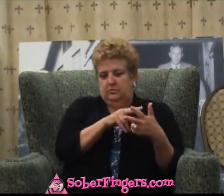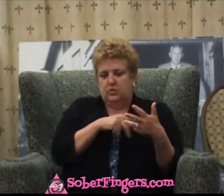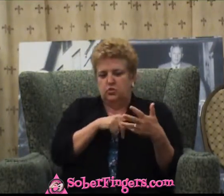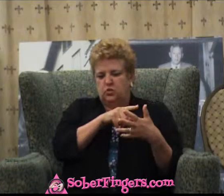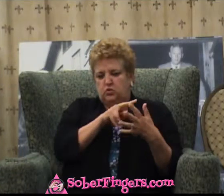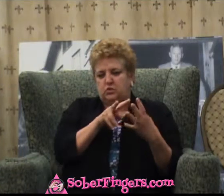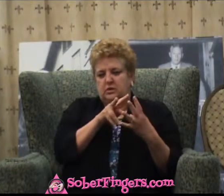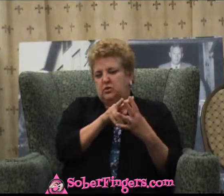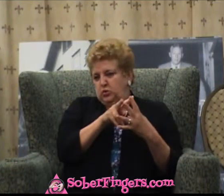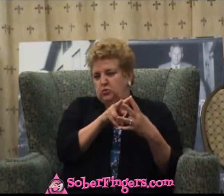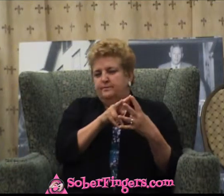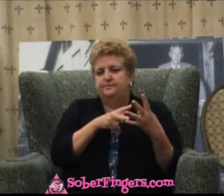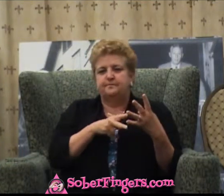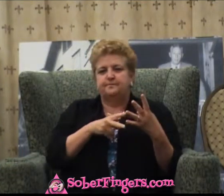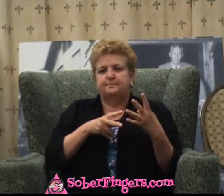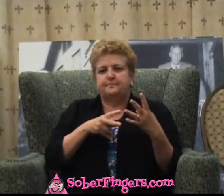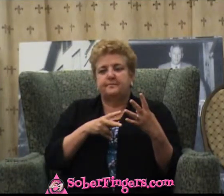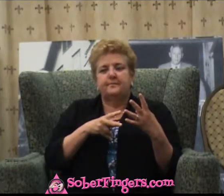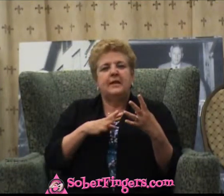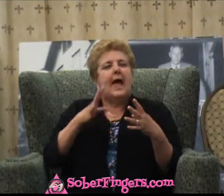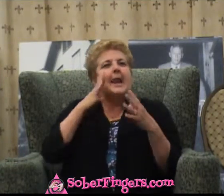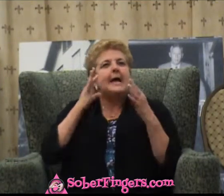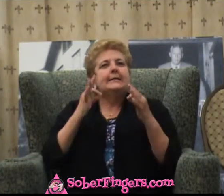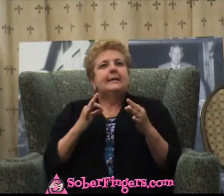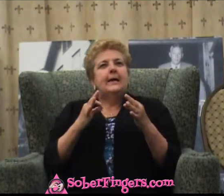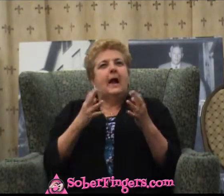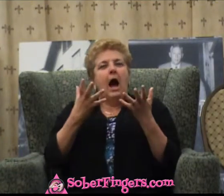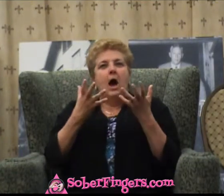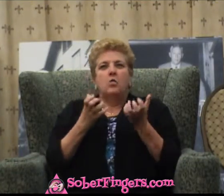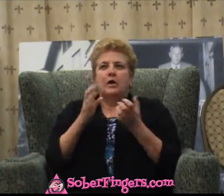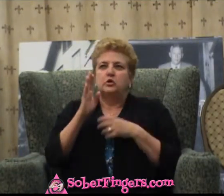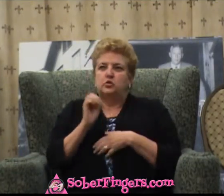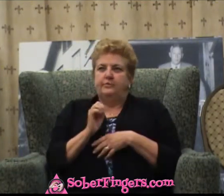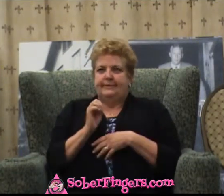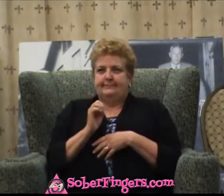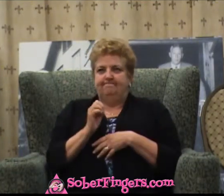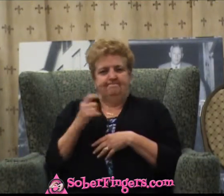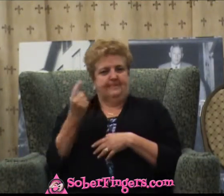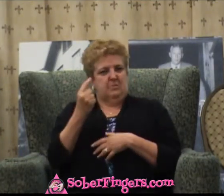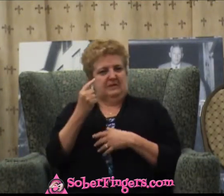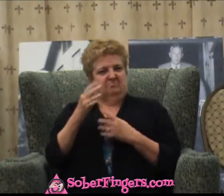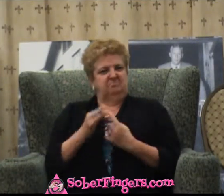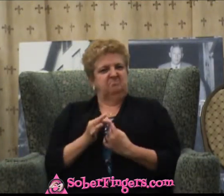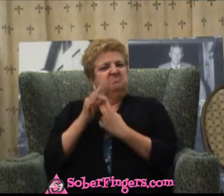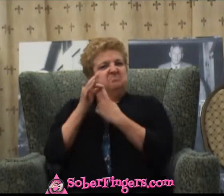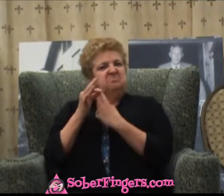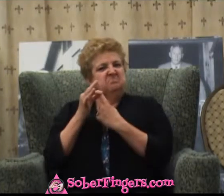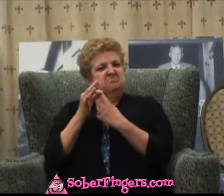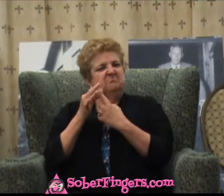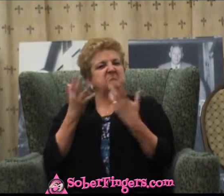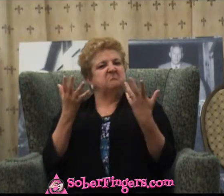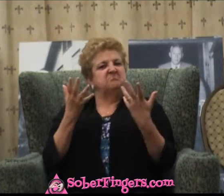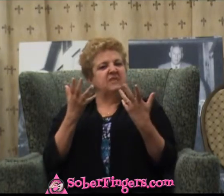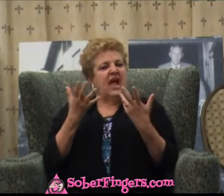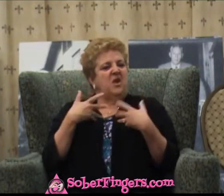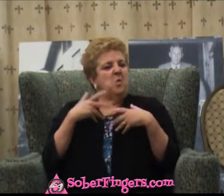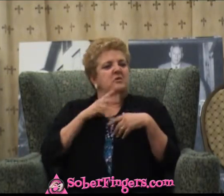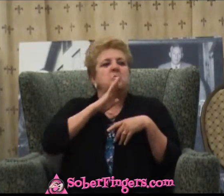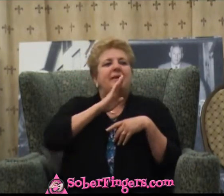gonna find an identity. I was tired of being Johnny and Tommy's little sister. I was gonna fit in, come hell or high water. I was gonna do whatever it took